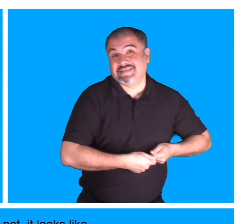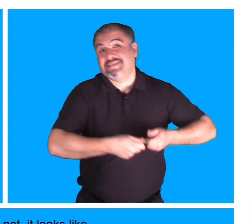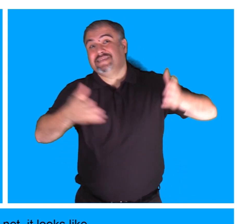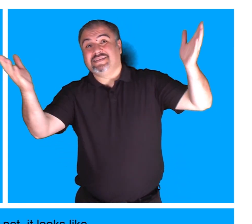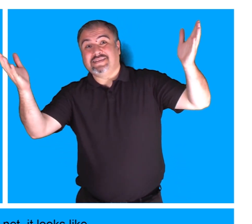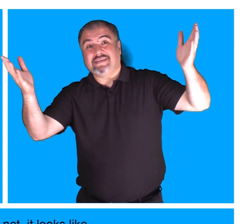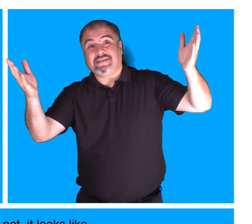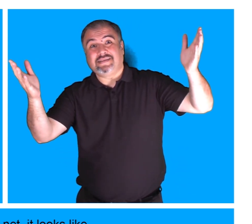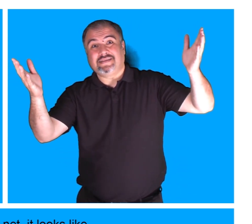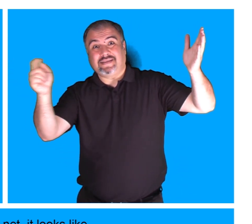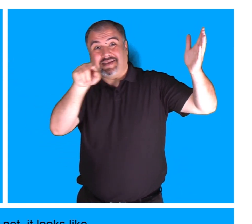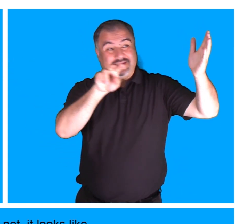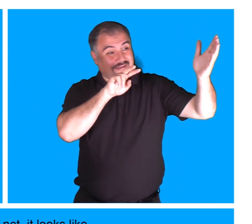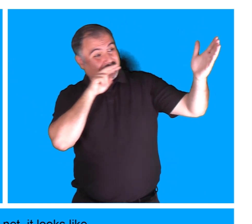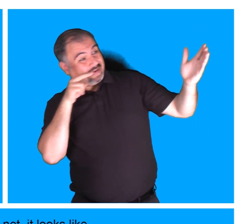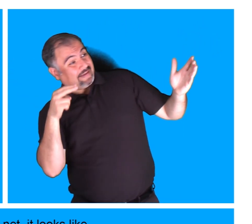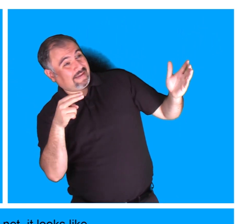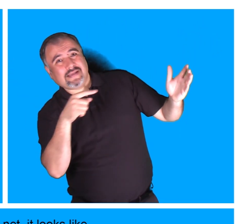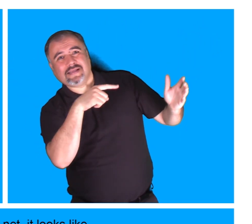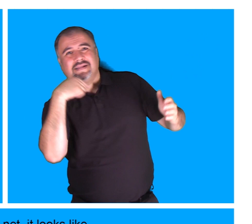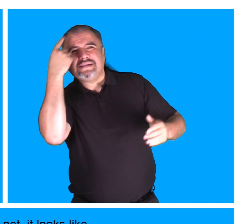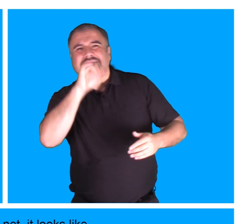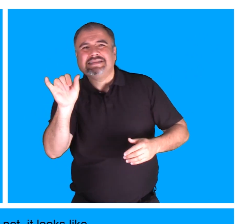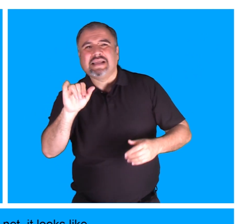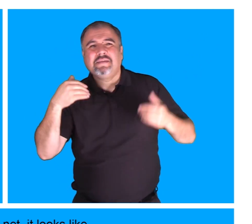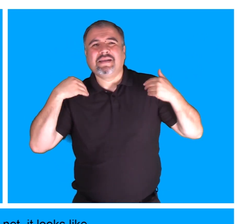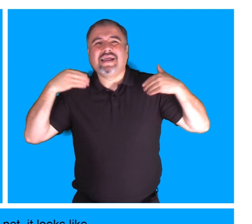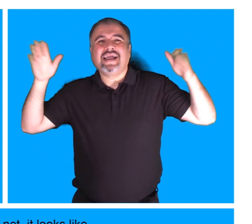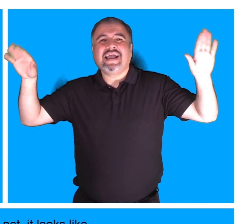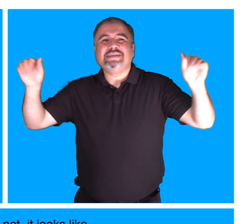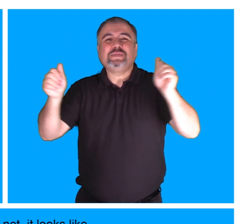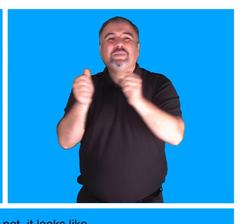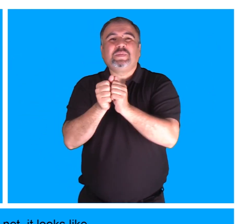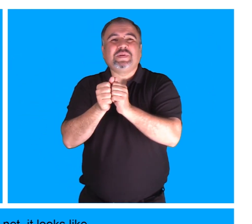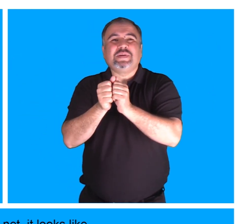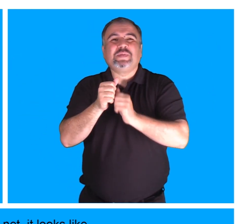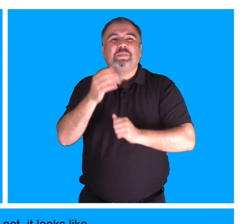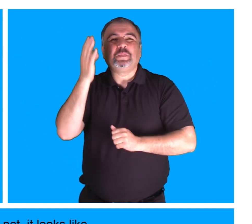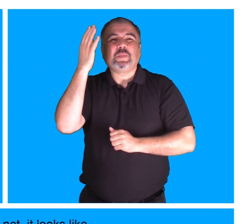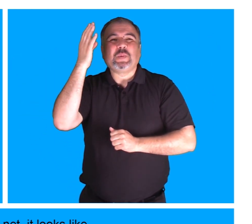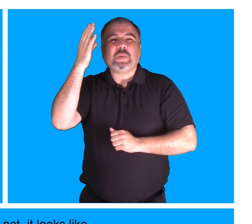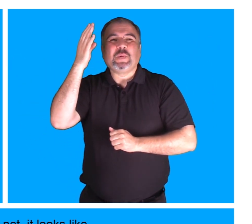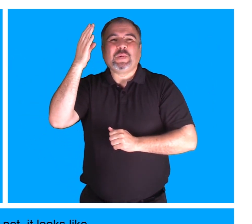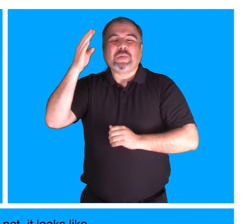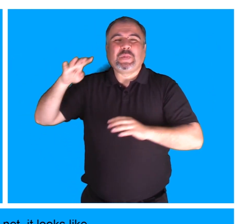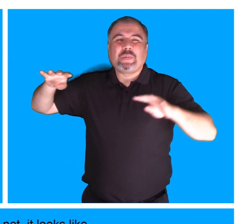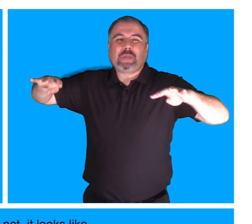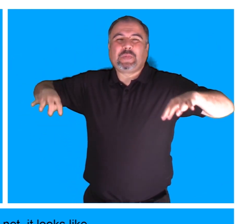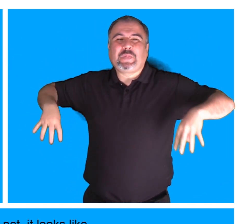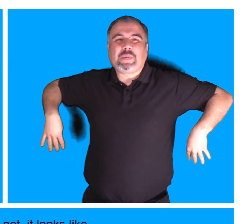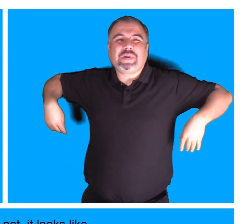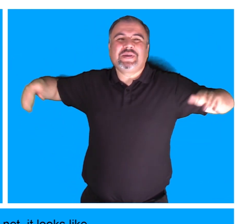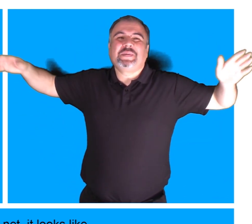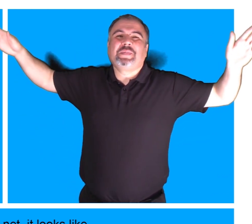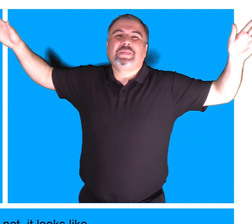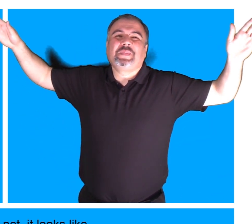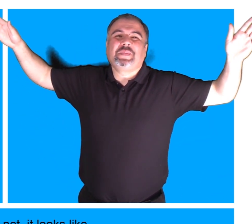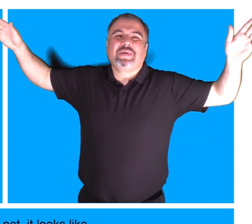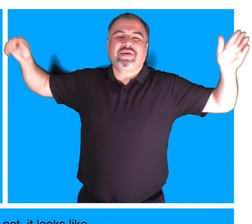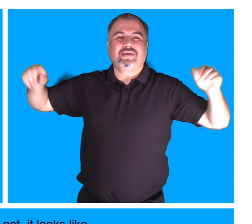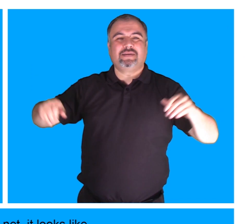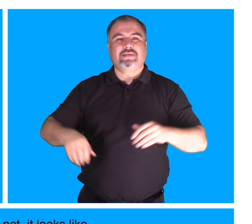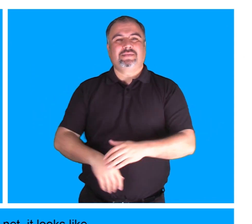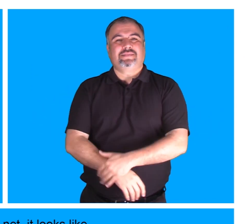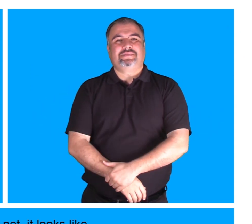Here is an action shot of the fisherman throwing out his net. I think it kind of looks like an angel with blue